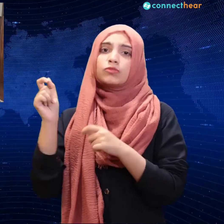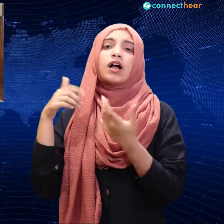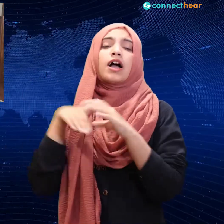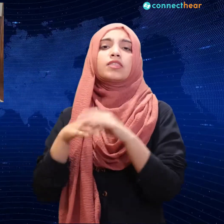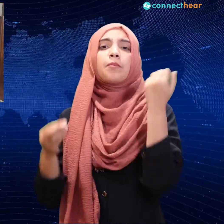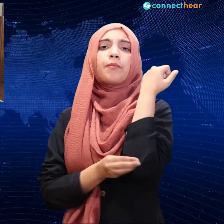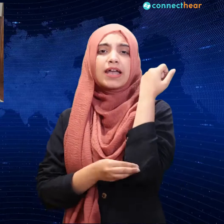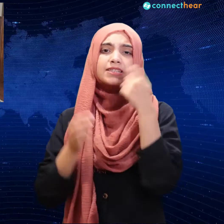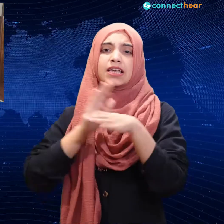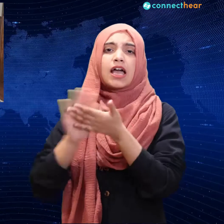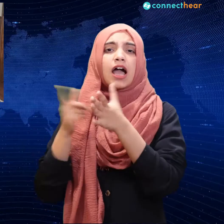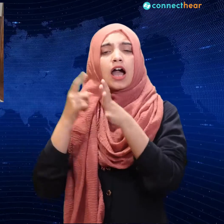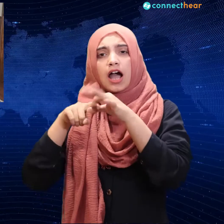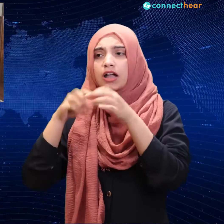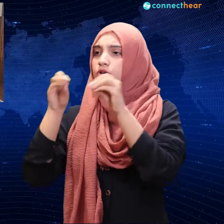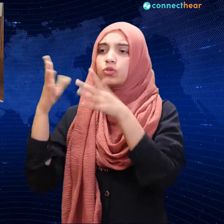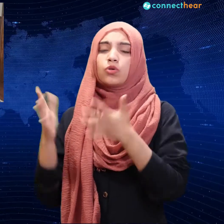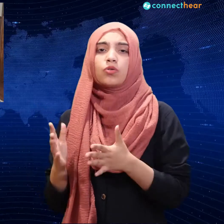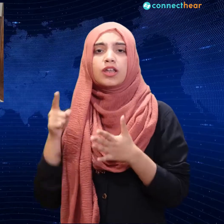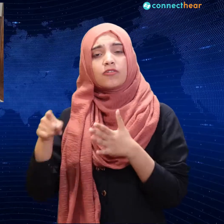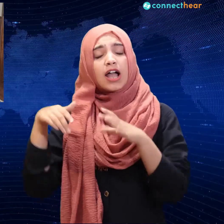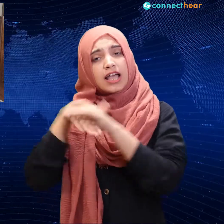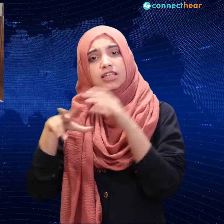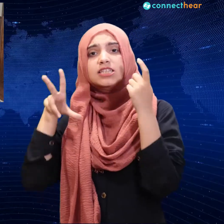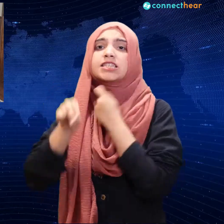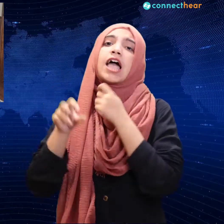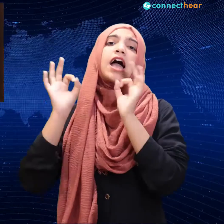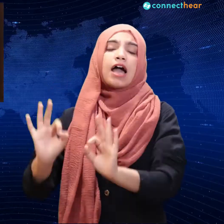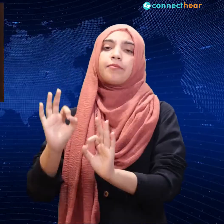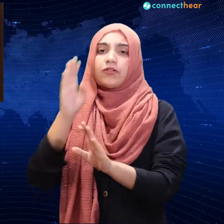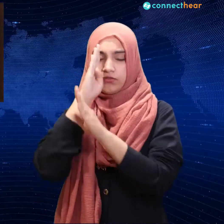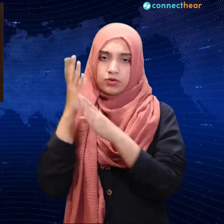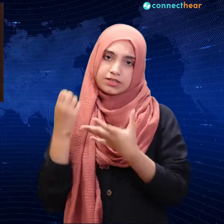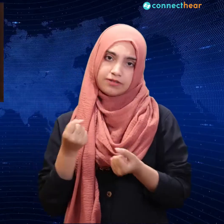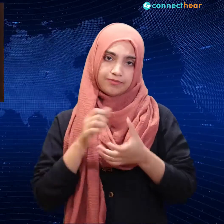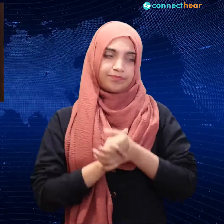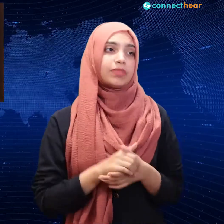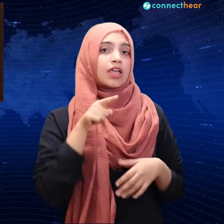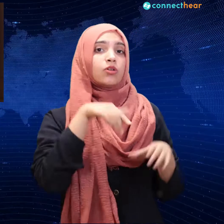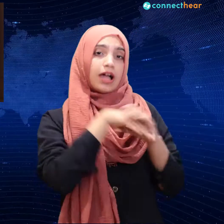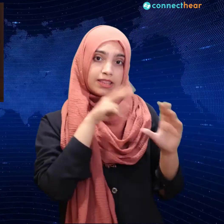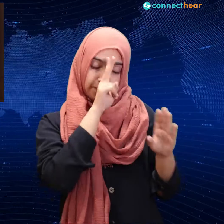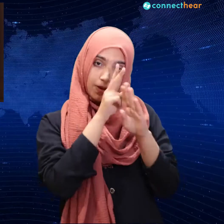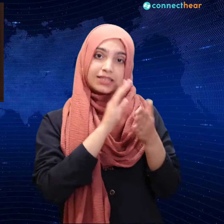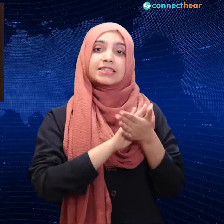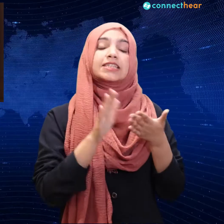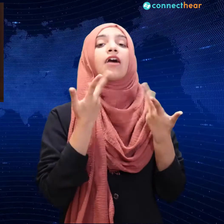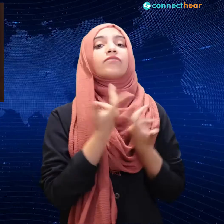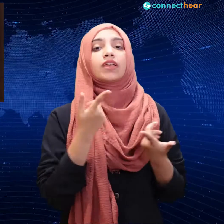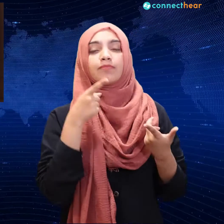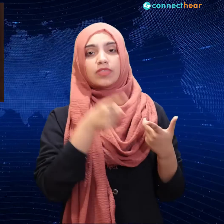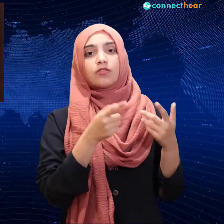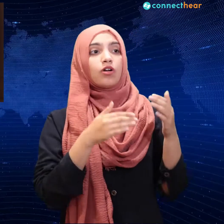particularly those for women. But let's just talk about its makeup. So it has to be put in its context. What was the